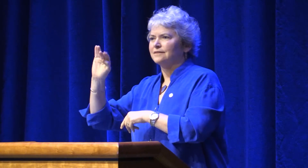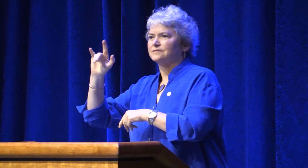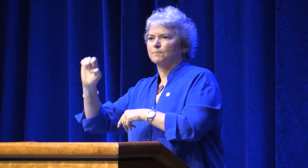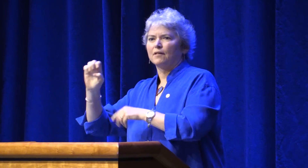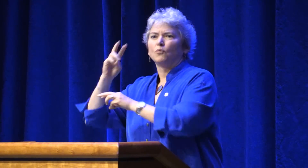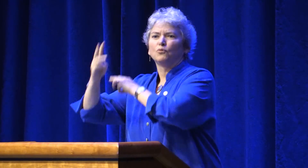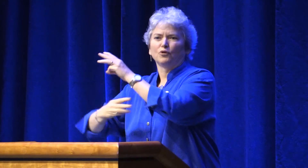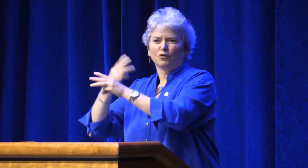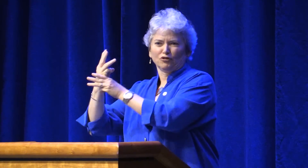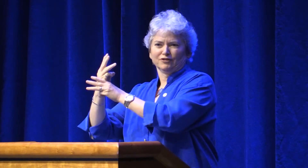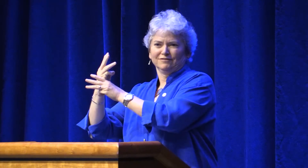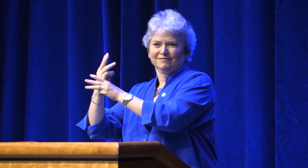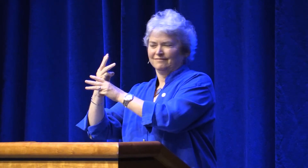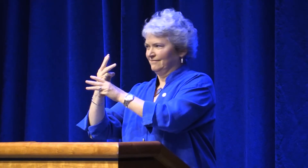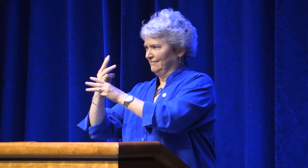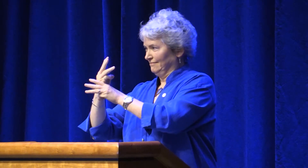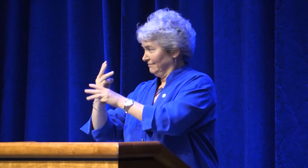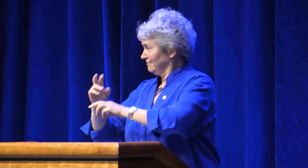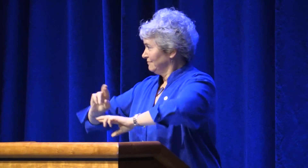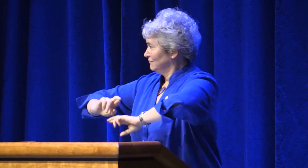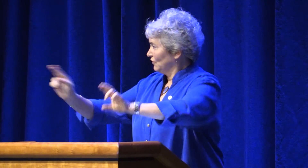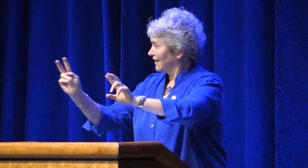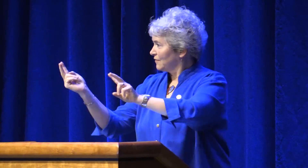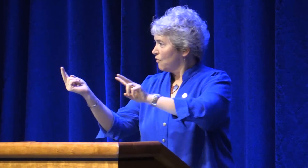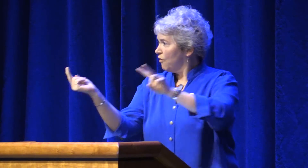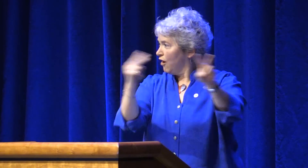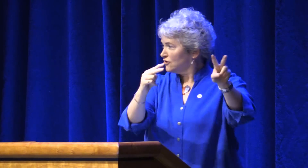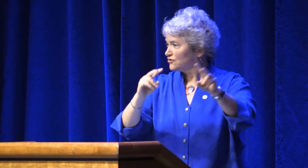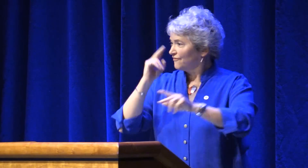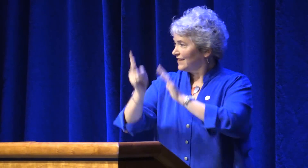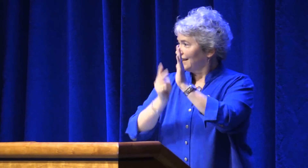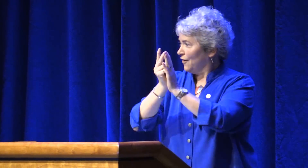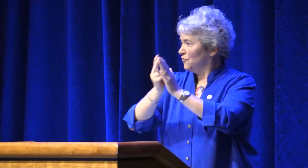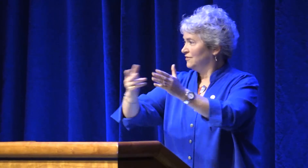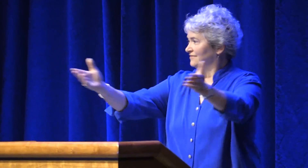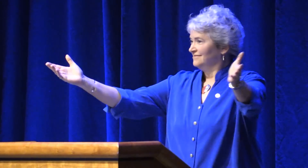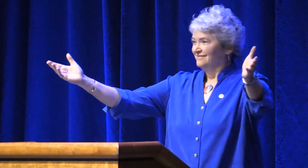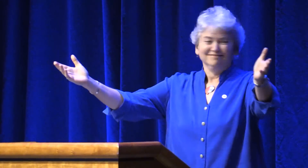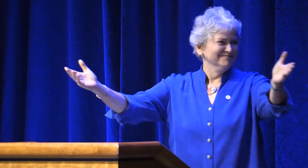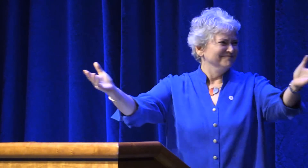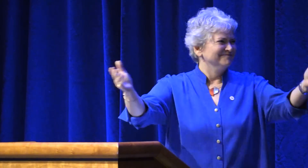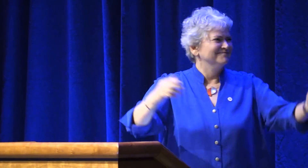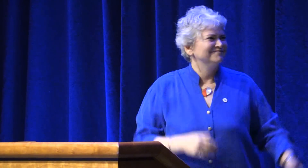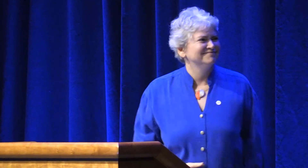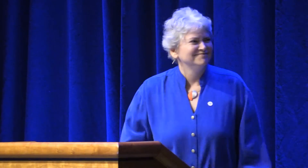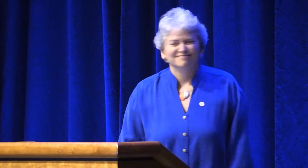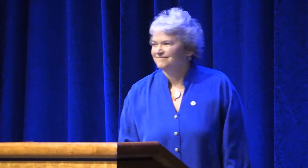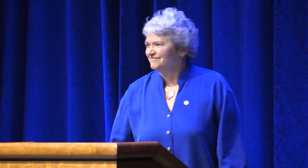But Shaping an Accessible World is the first video that you're going to see a bit from. Please roll the tape.